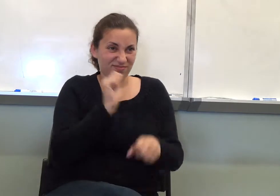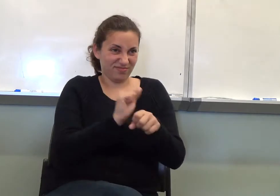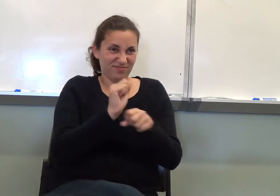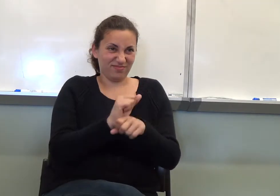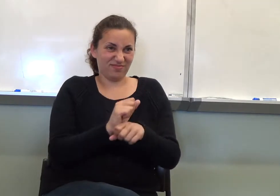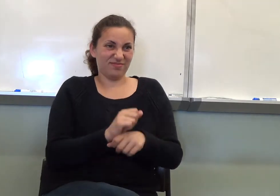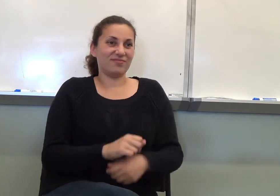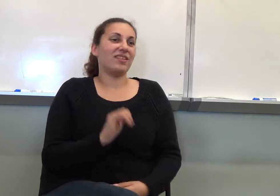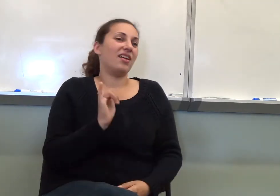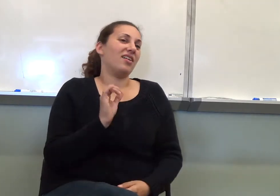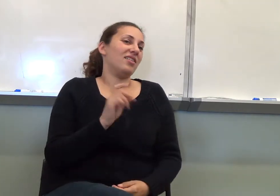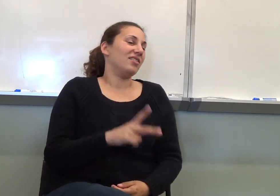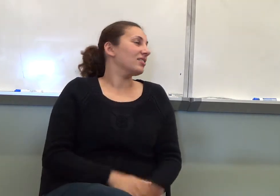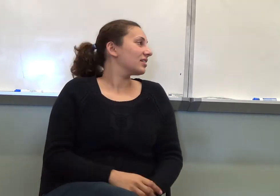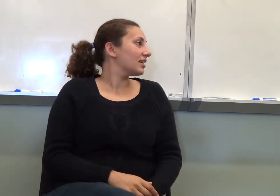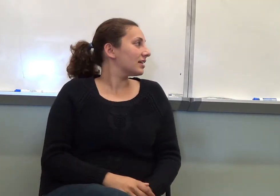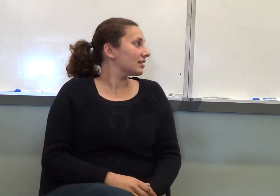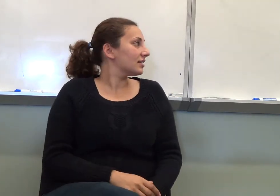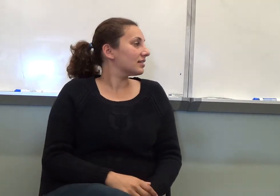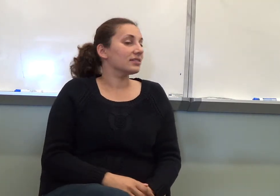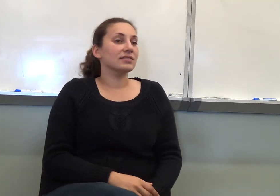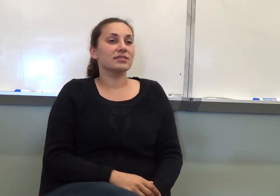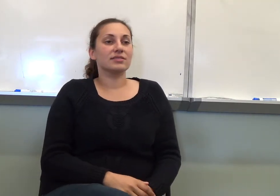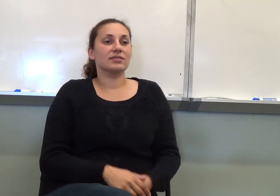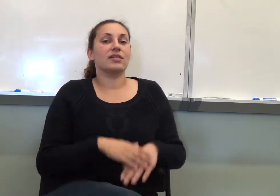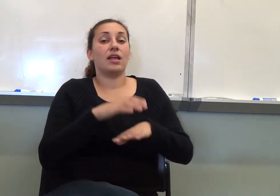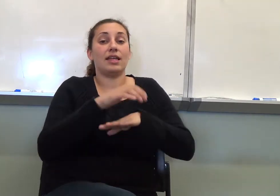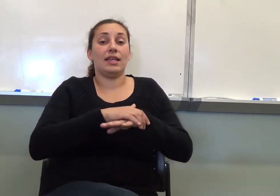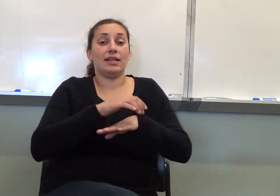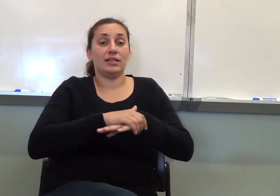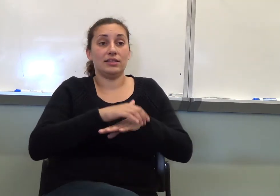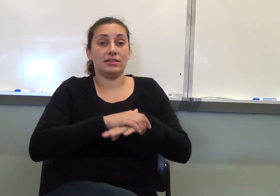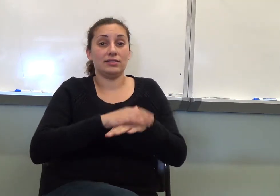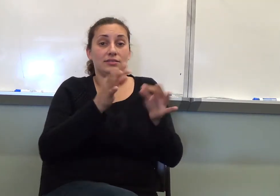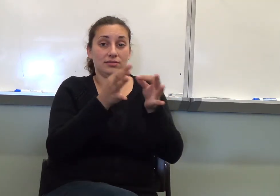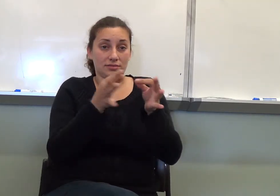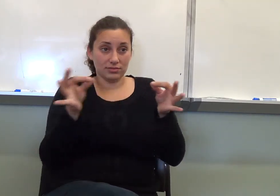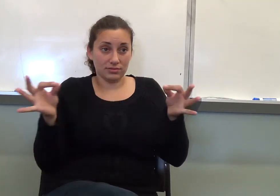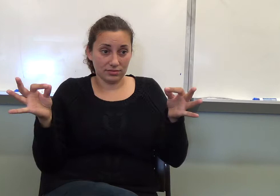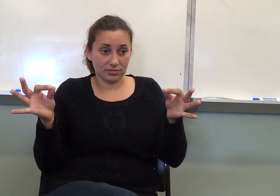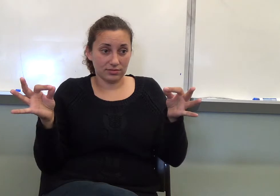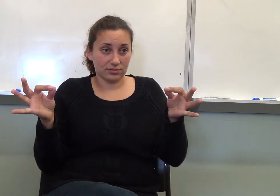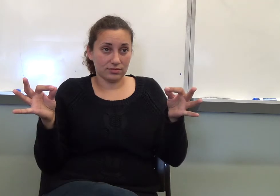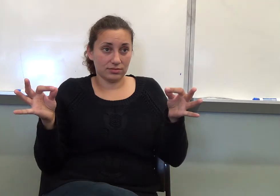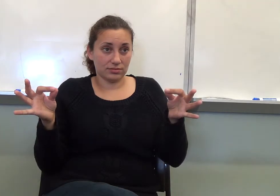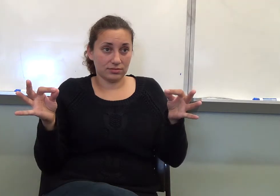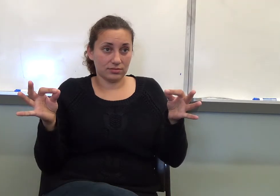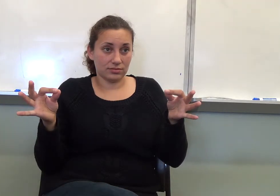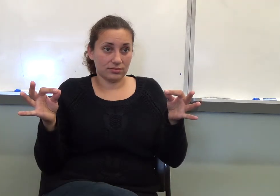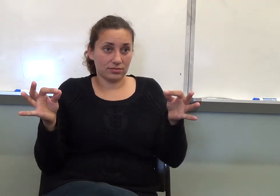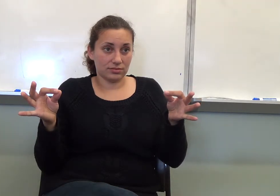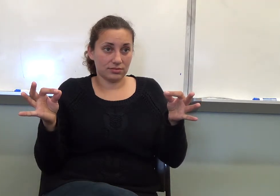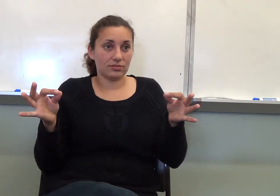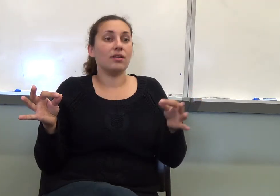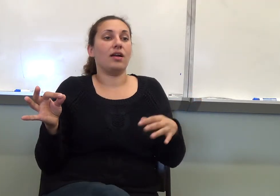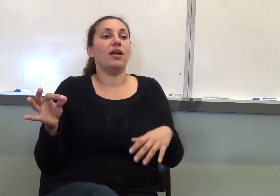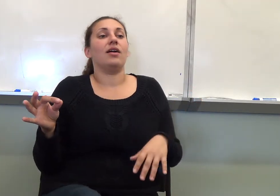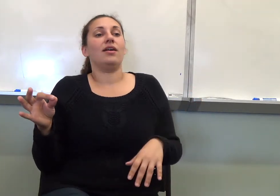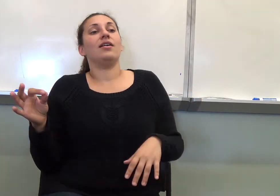English word problems written in English can generate stuff like this. There is a way to construct